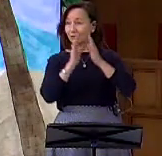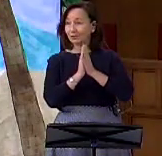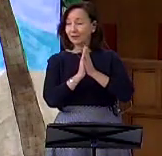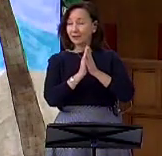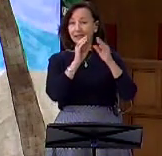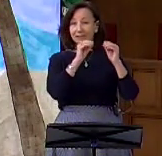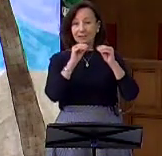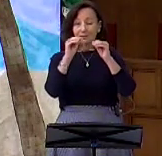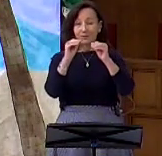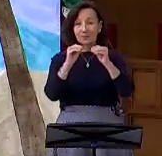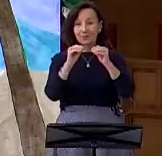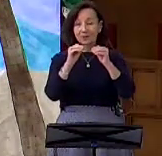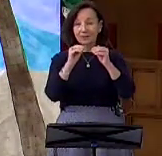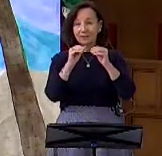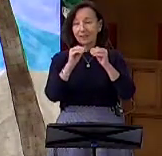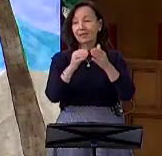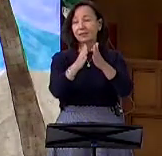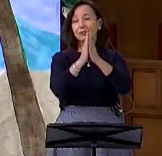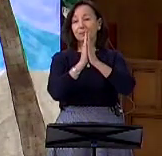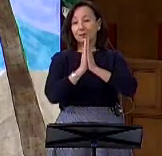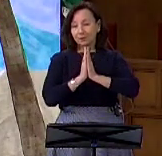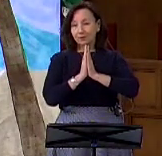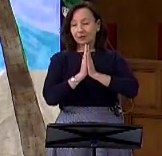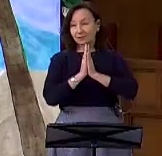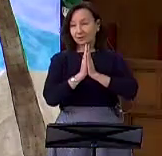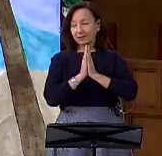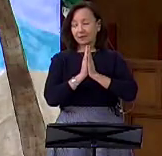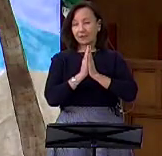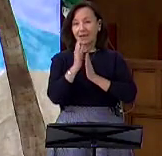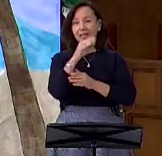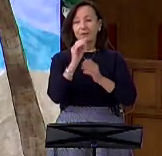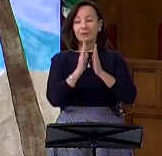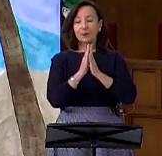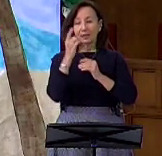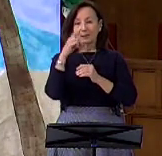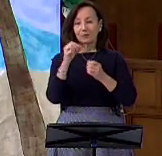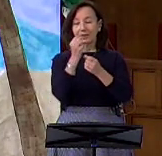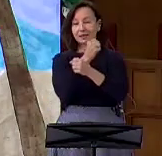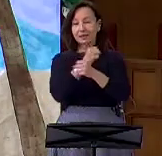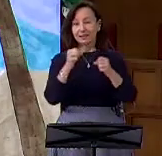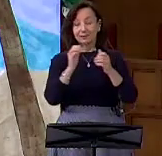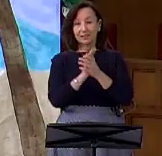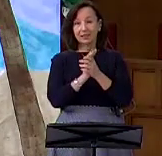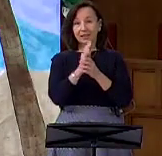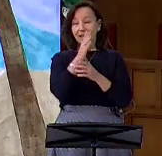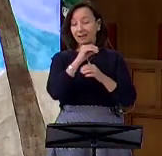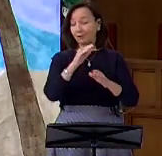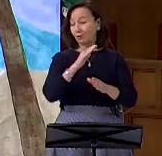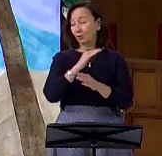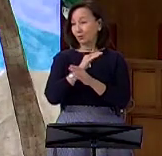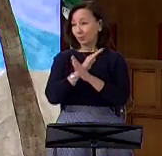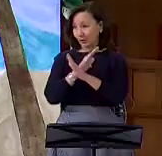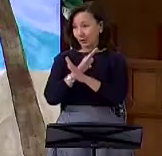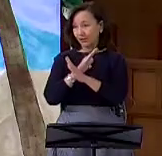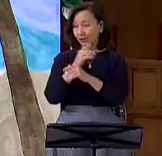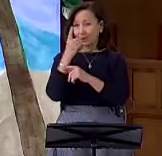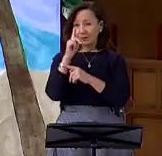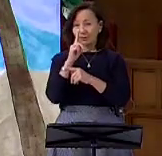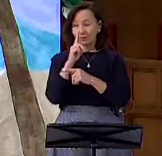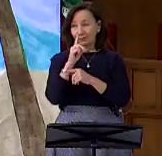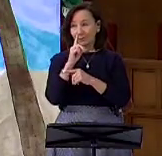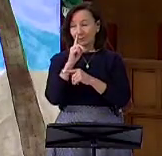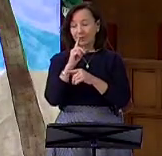to then the petitions that we have and prayers for safety and for protection for the